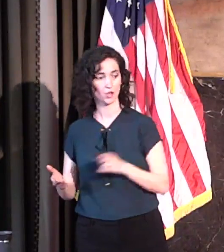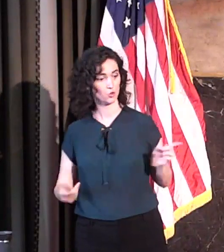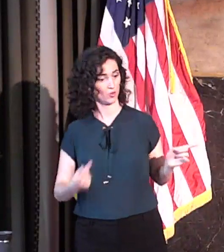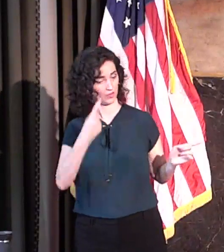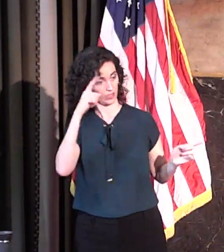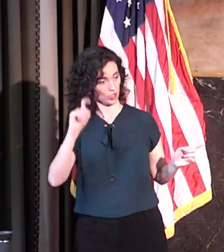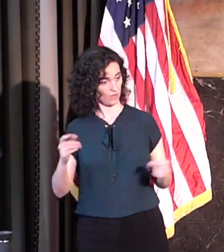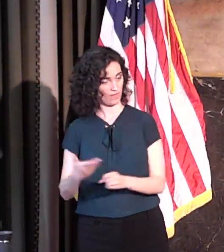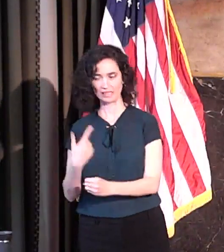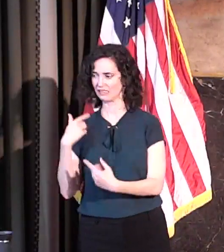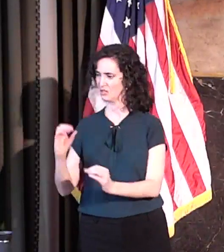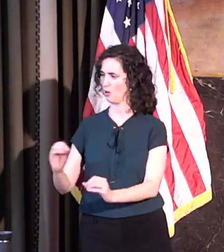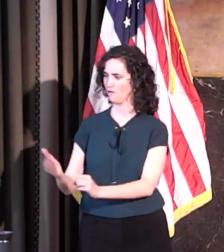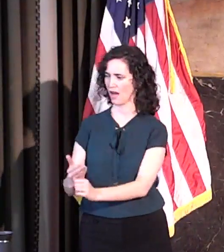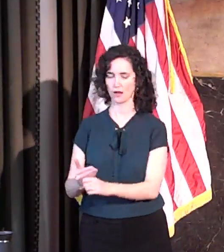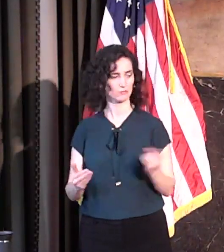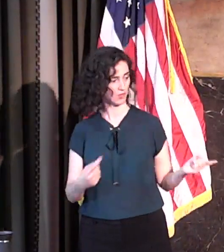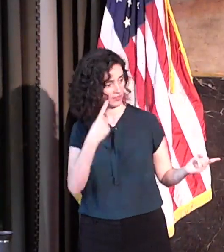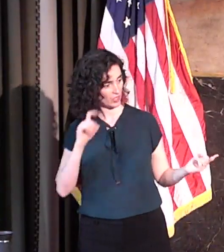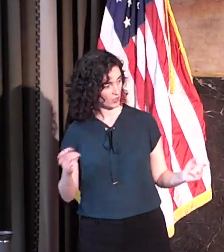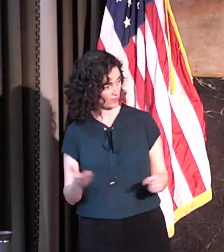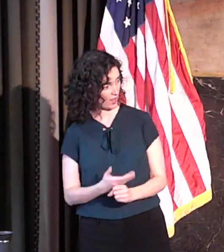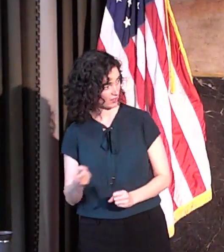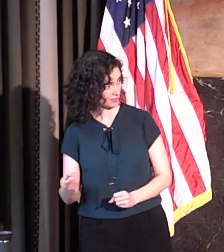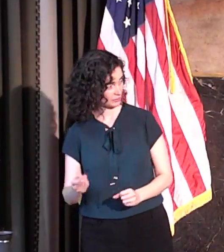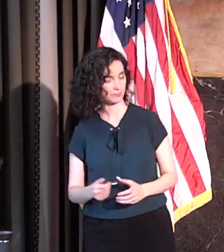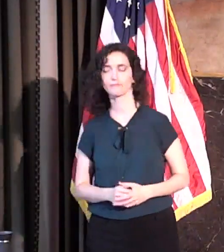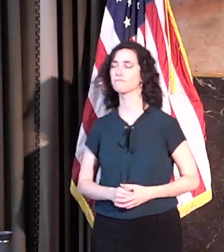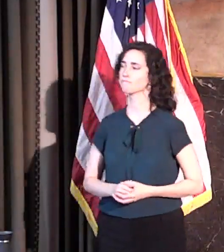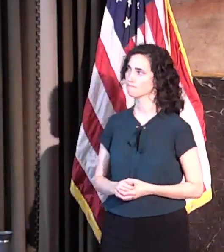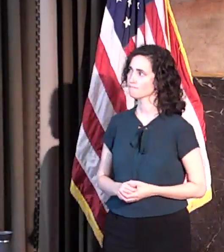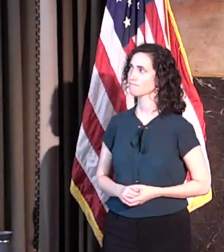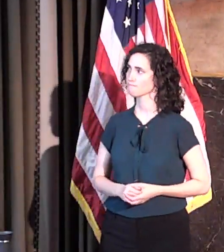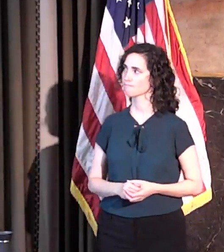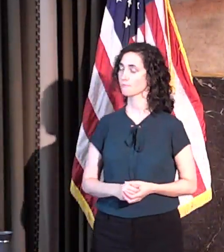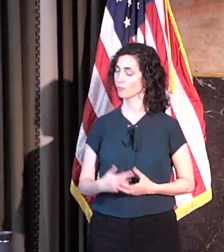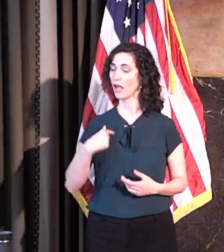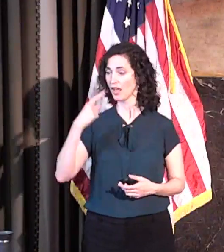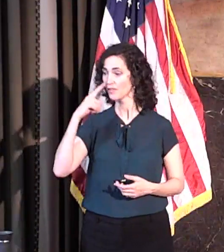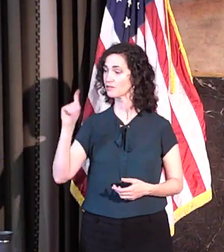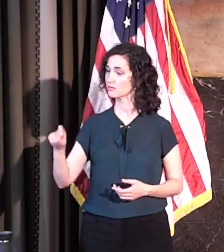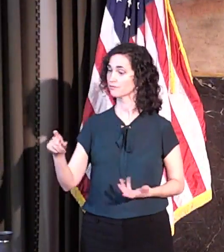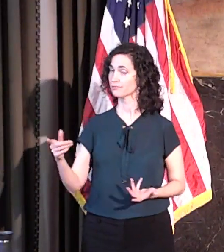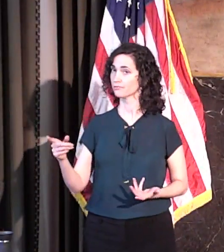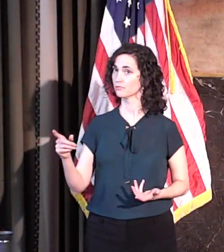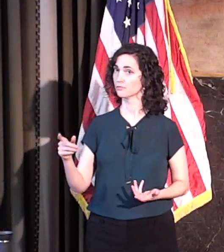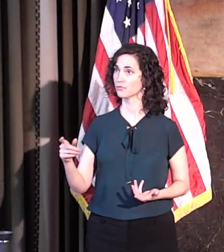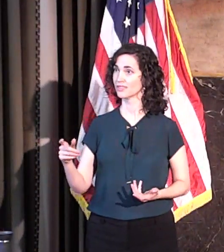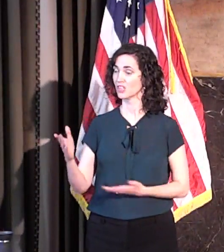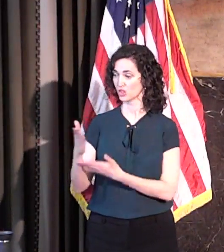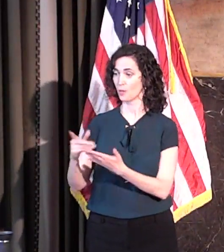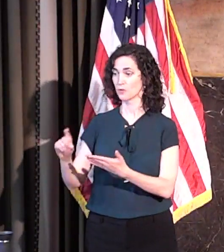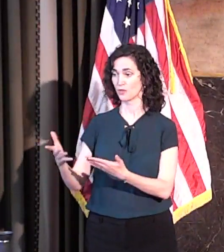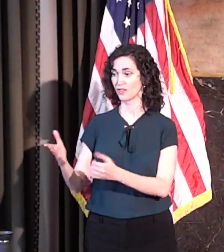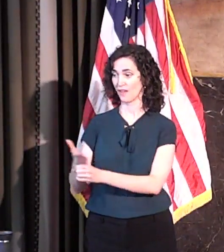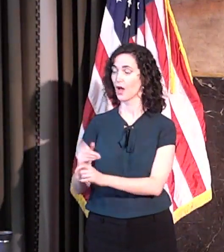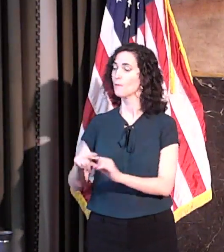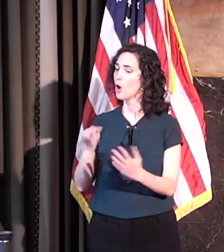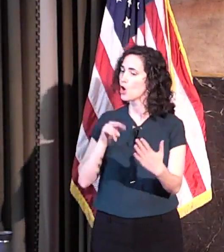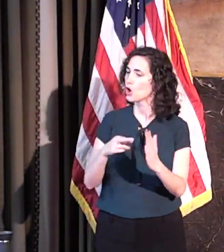been? Well, I think there should have been, but if you look at the